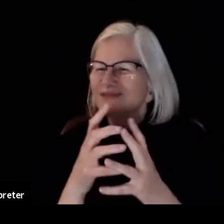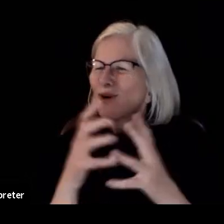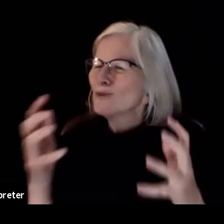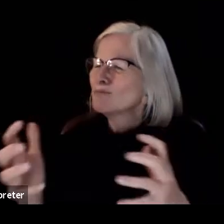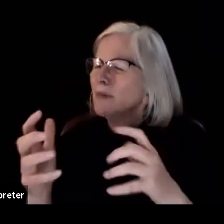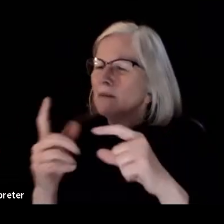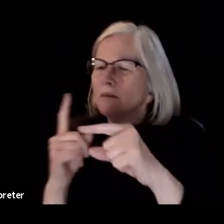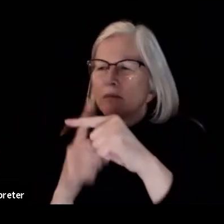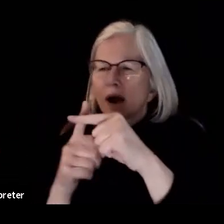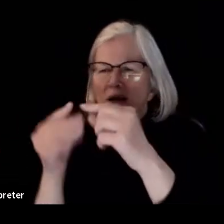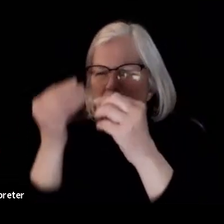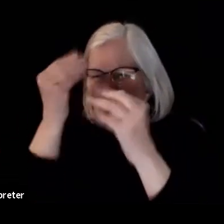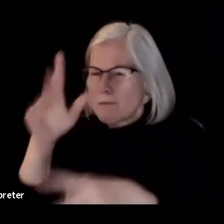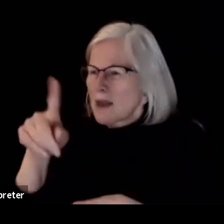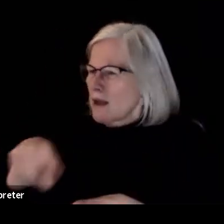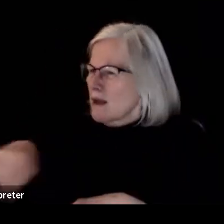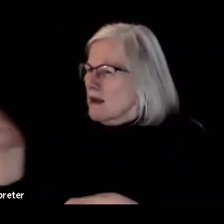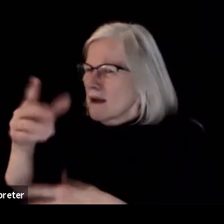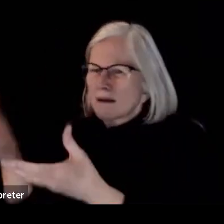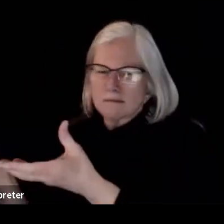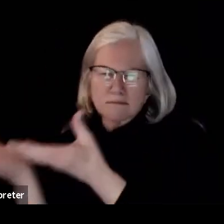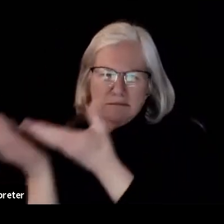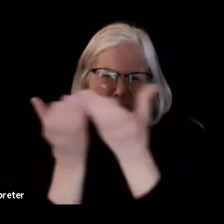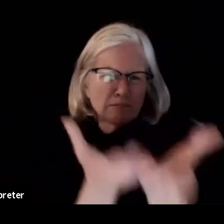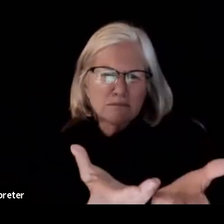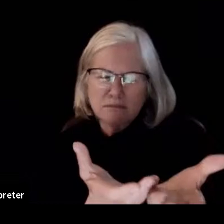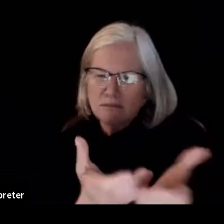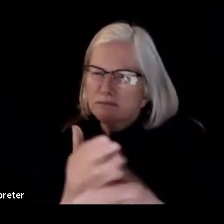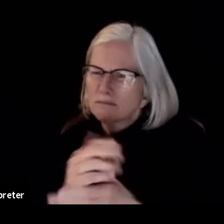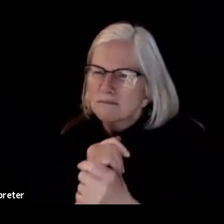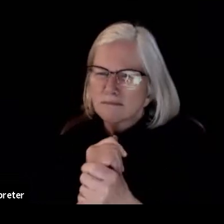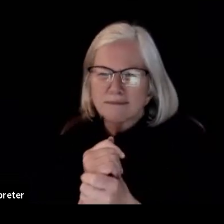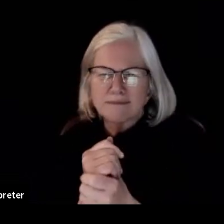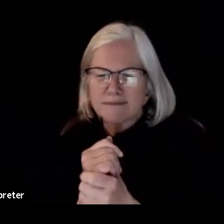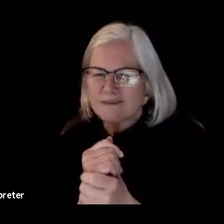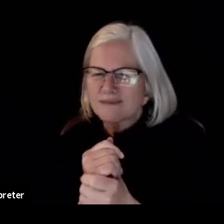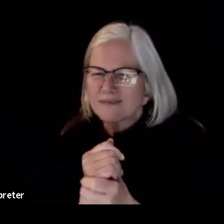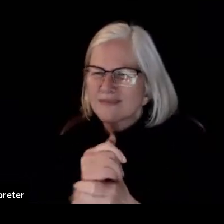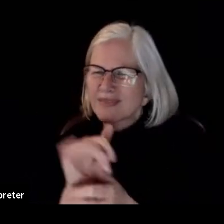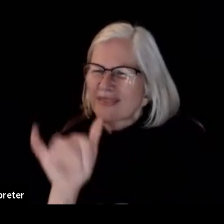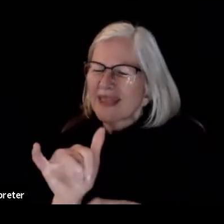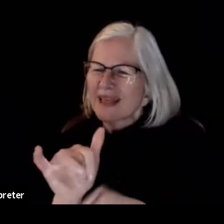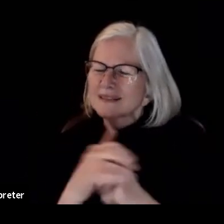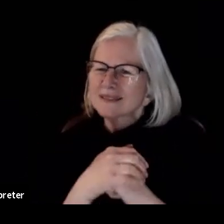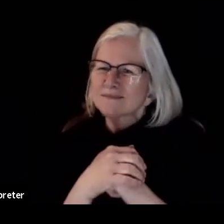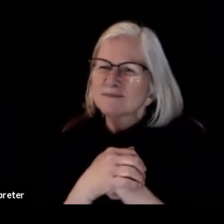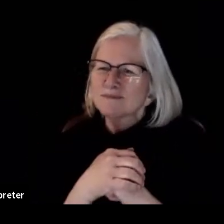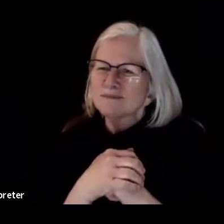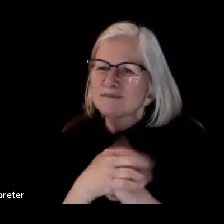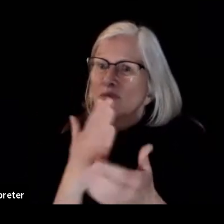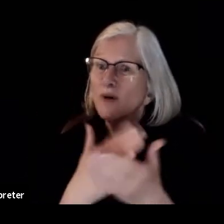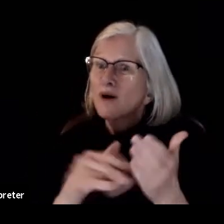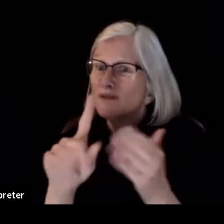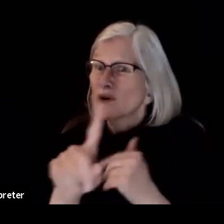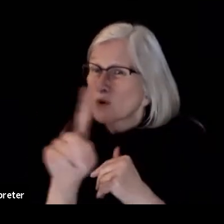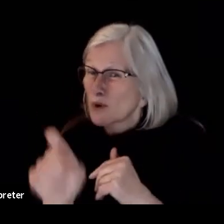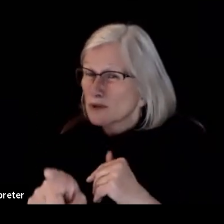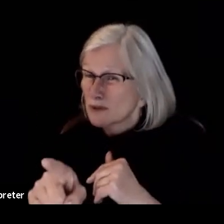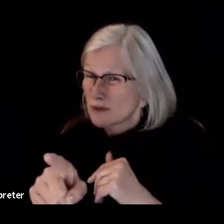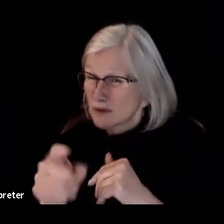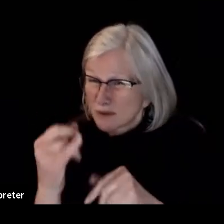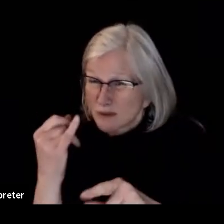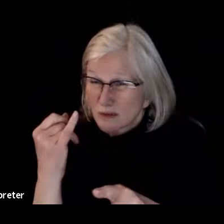with them. And I think that was those were both of your questions. If I missed one, just let me